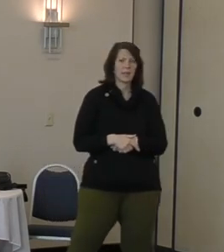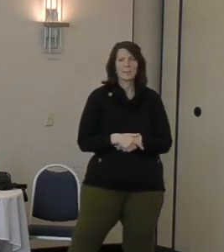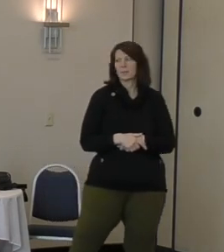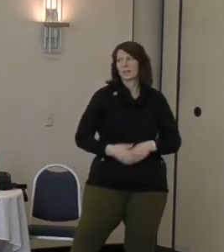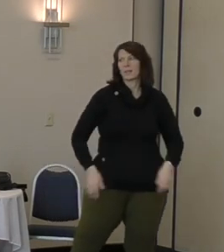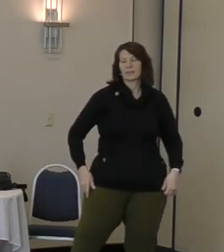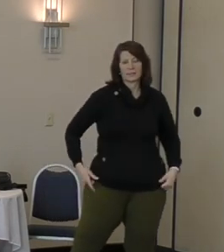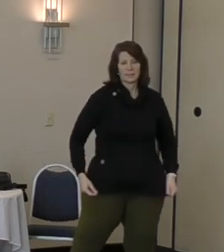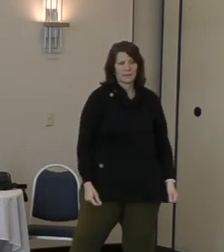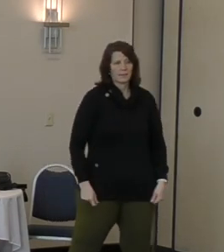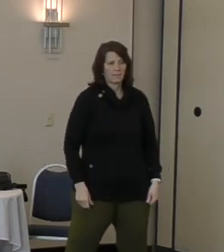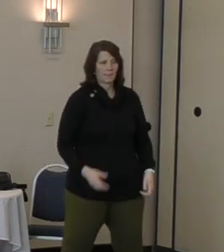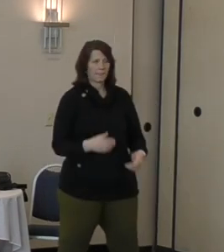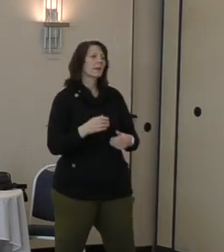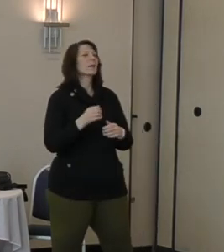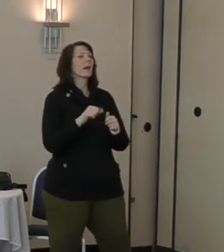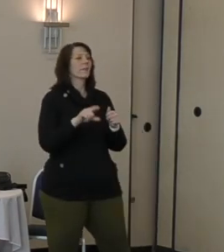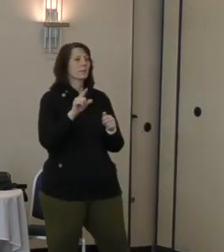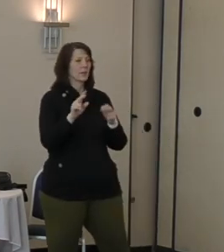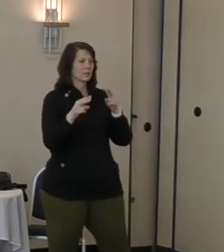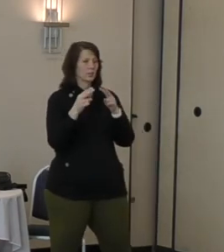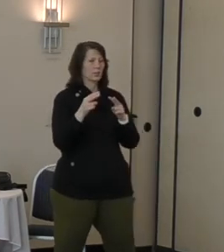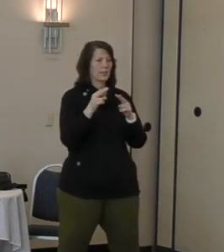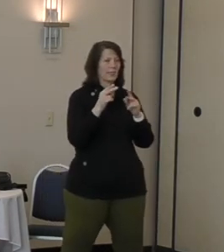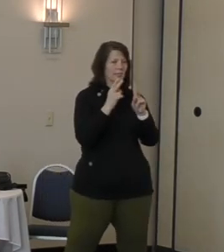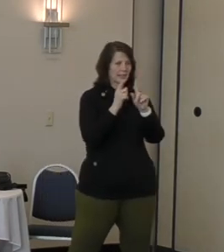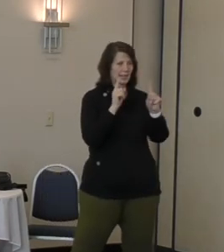4 options. Because everybody's looking at the